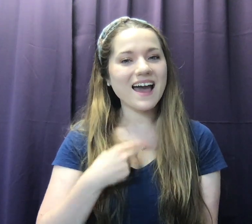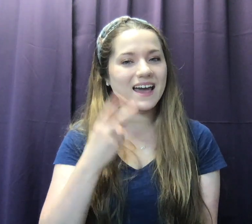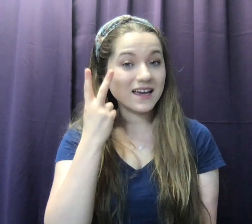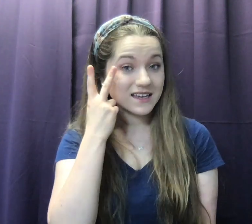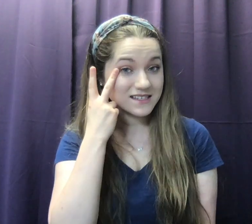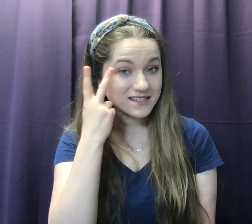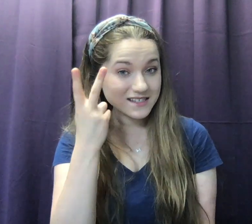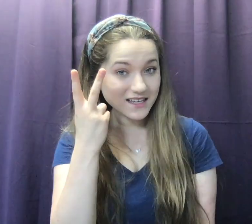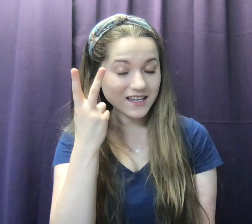I see